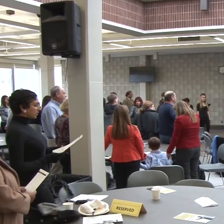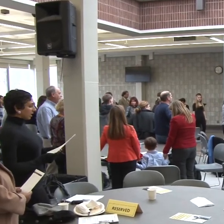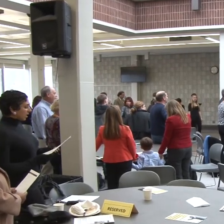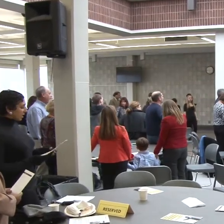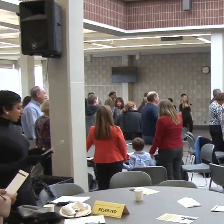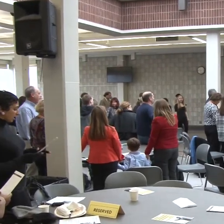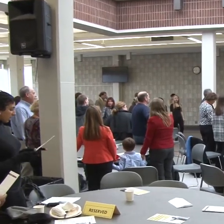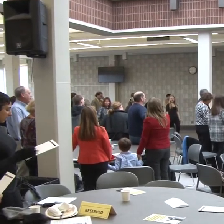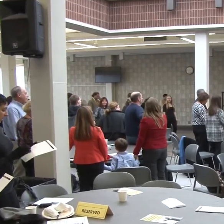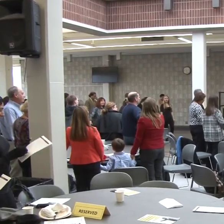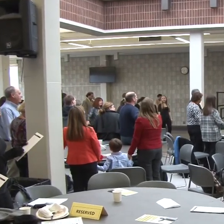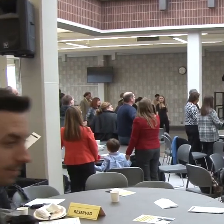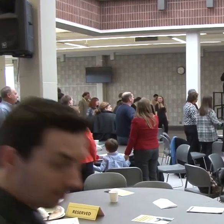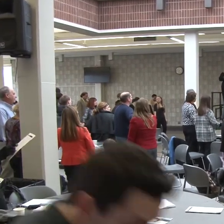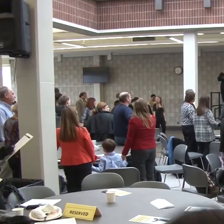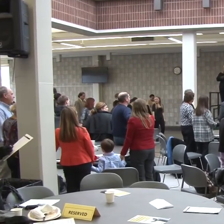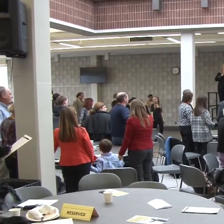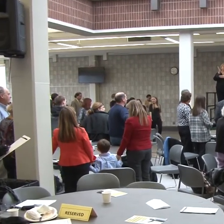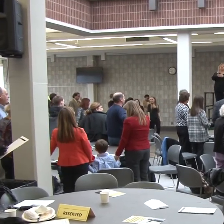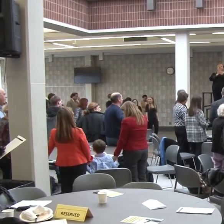overcome